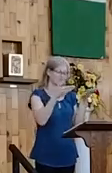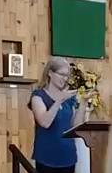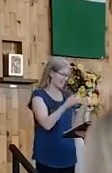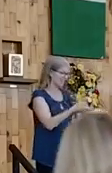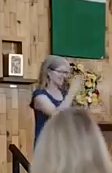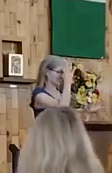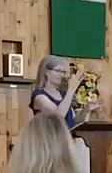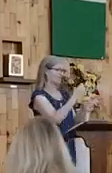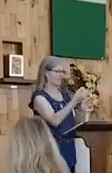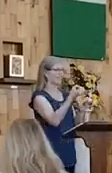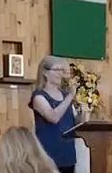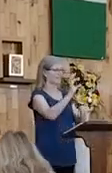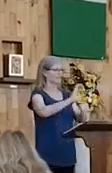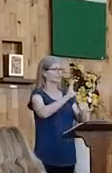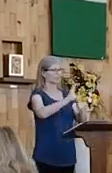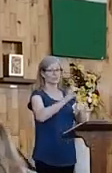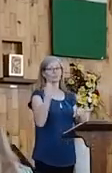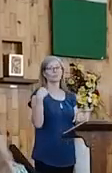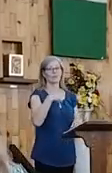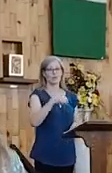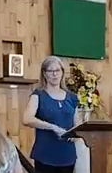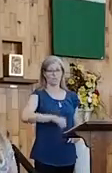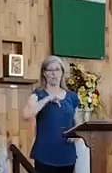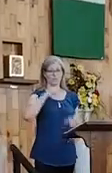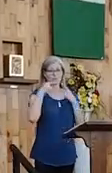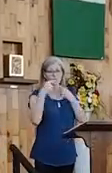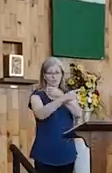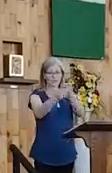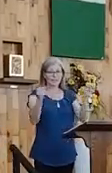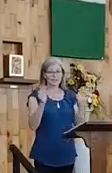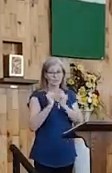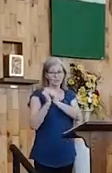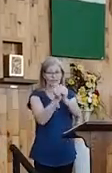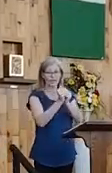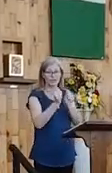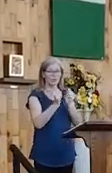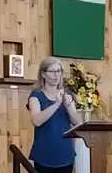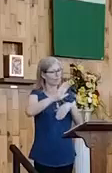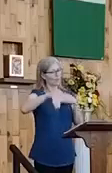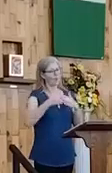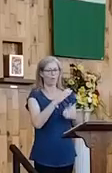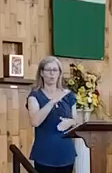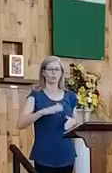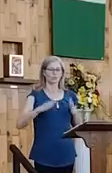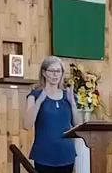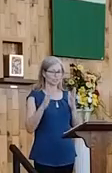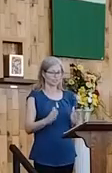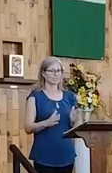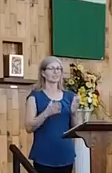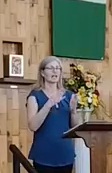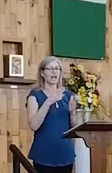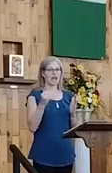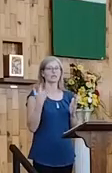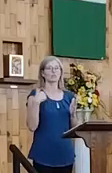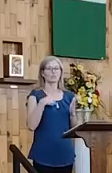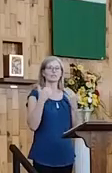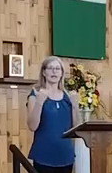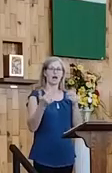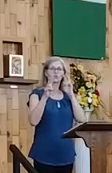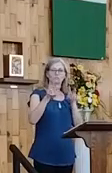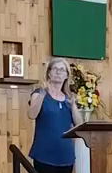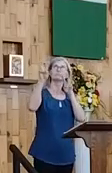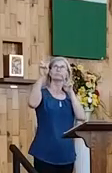is the faith of the Church. We are proud to profess it, together with all Christians. And we now turn